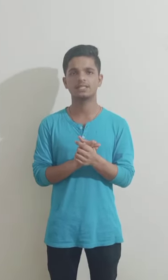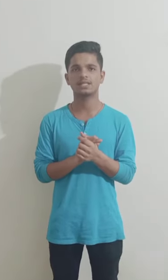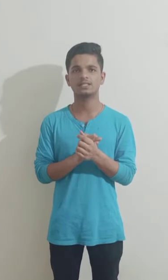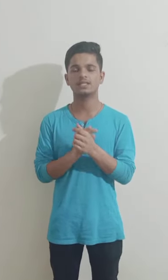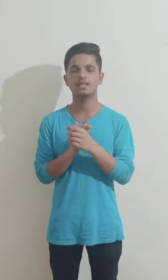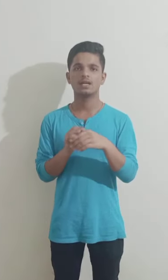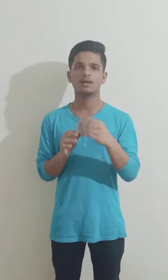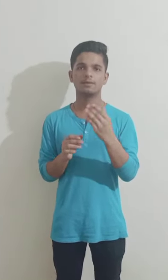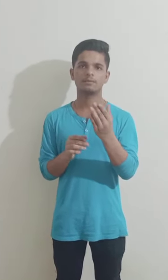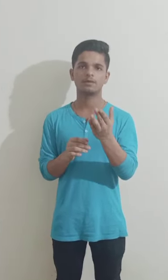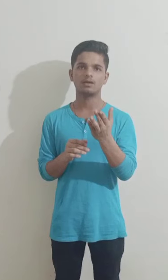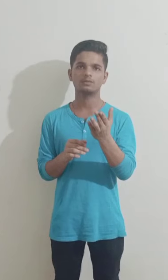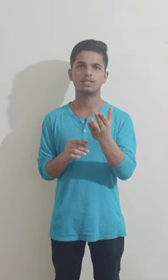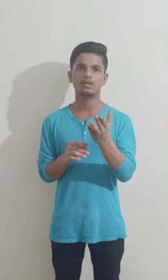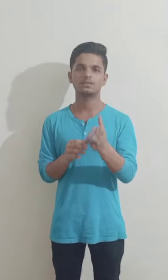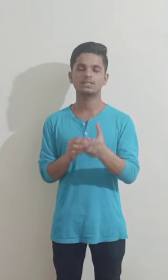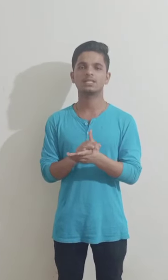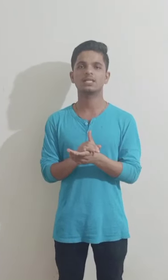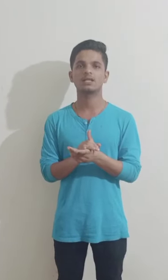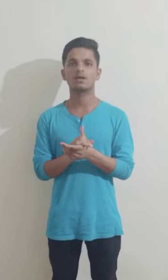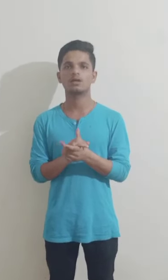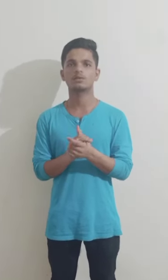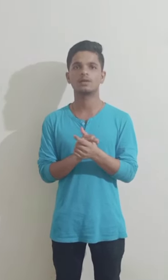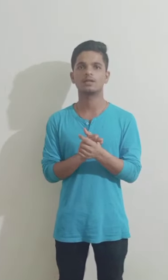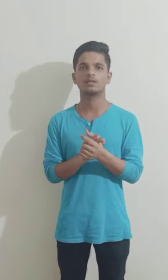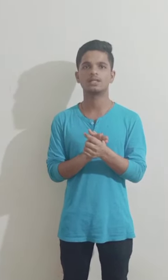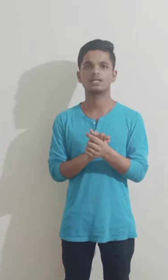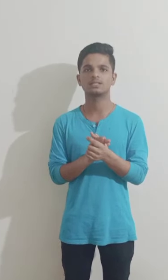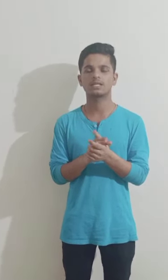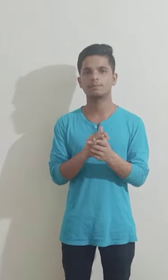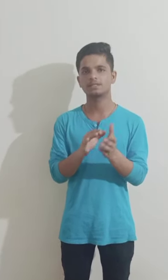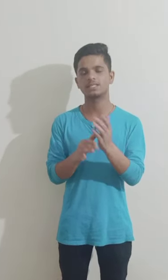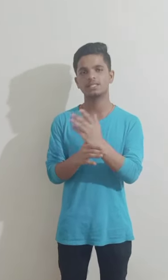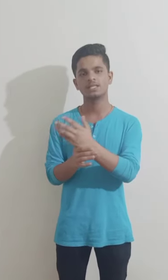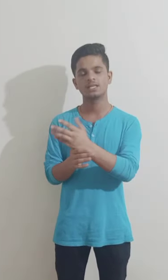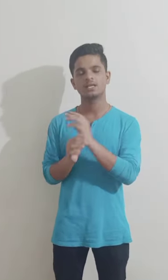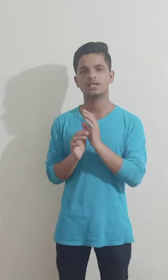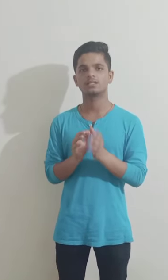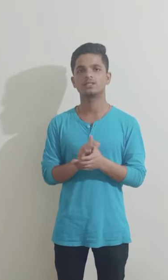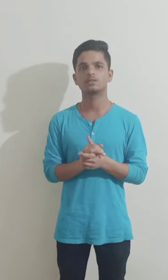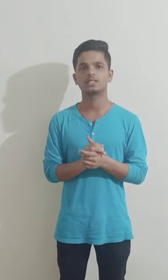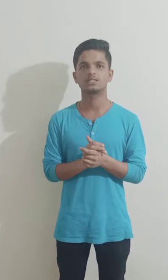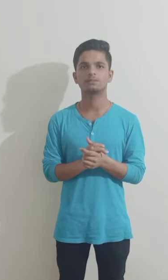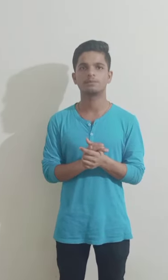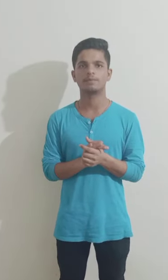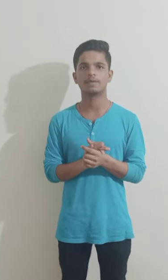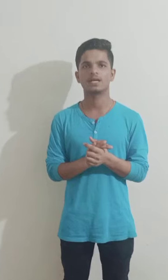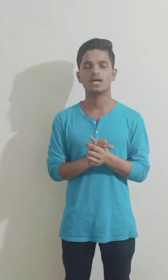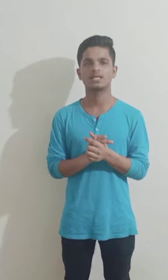the objects or literals are placed in the scp memory and the